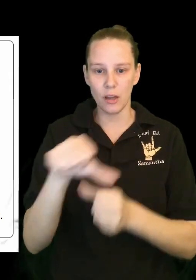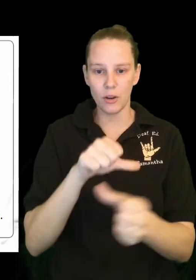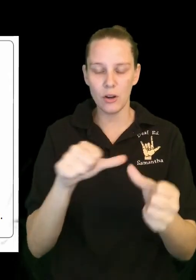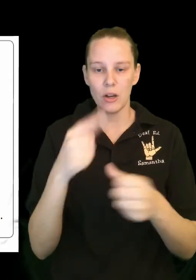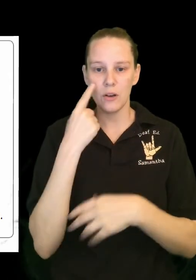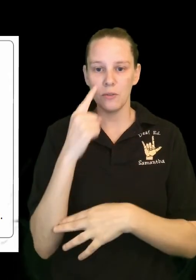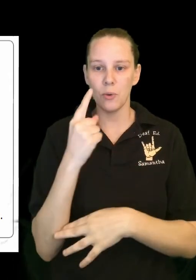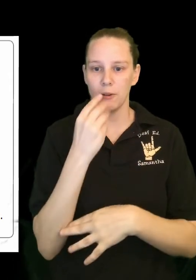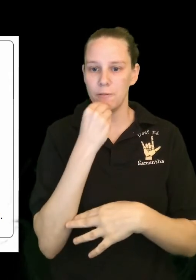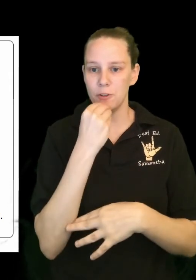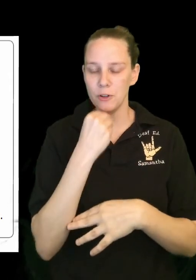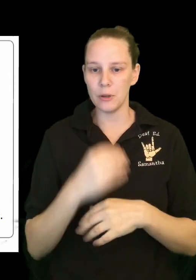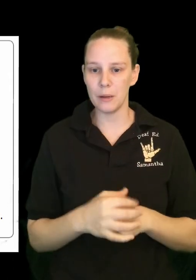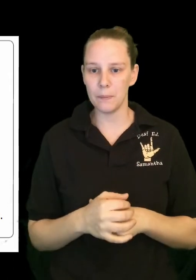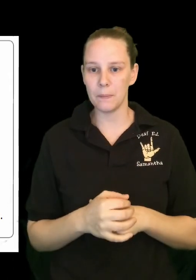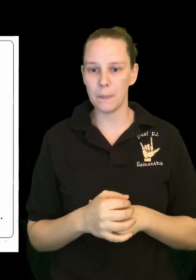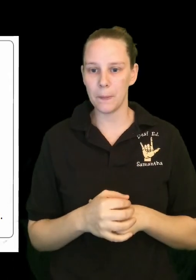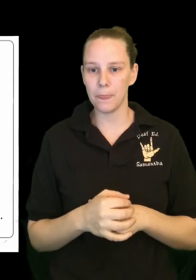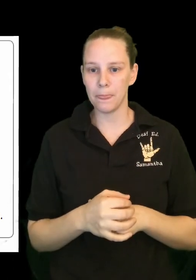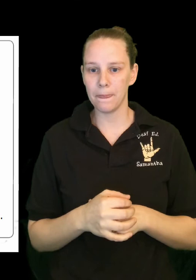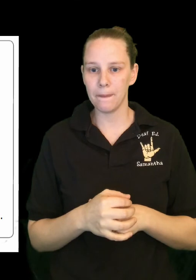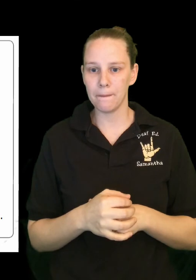other for food.